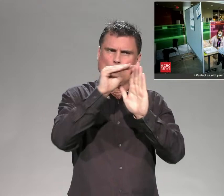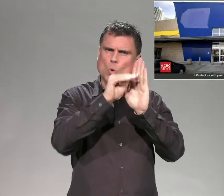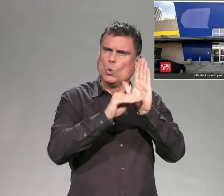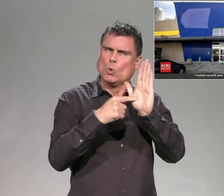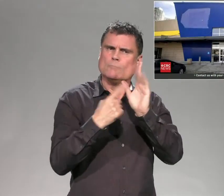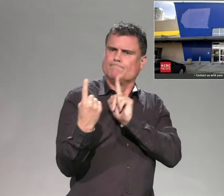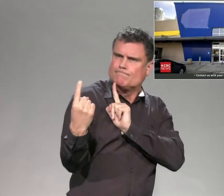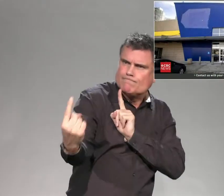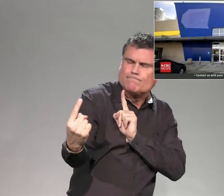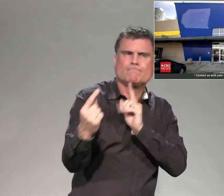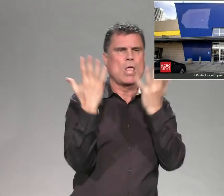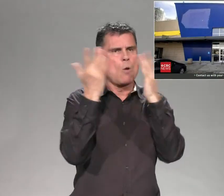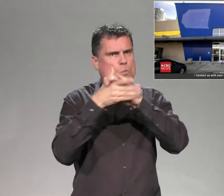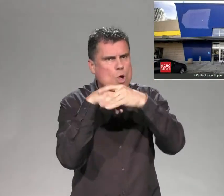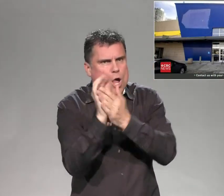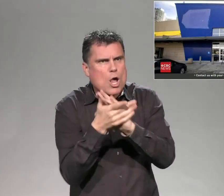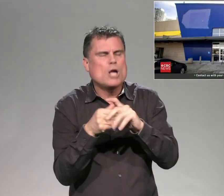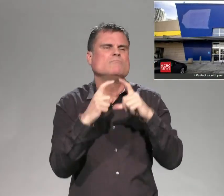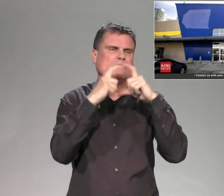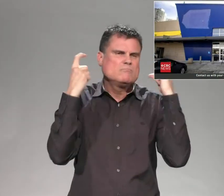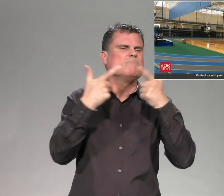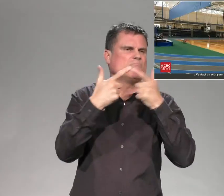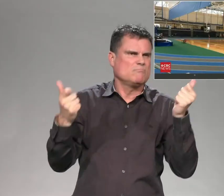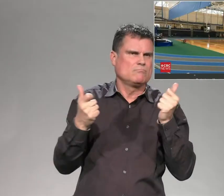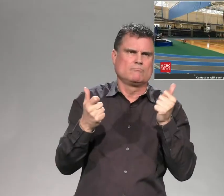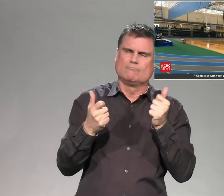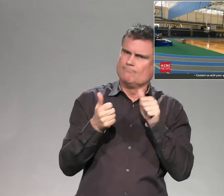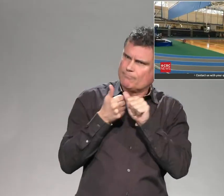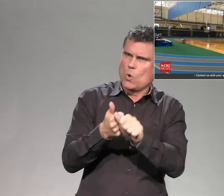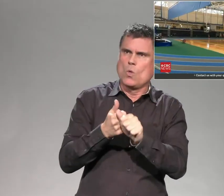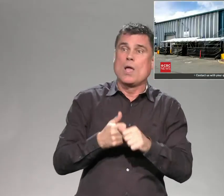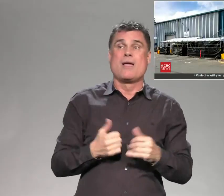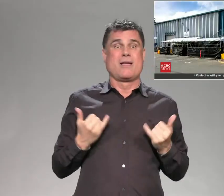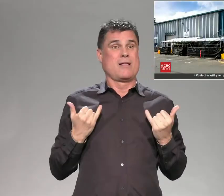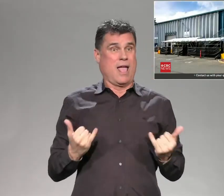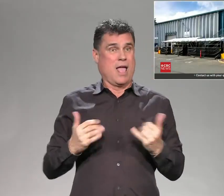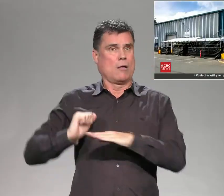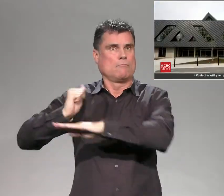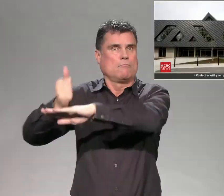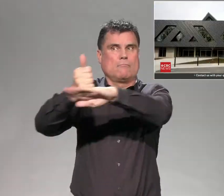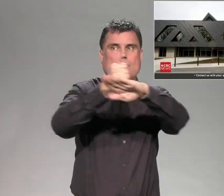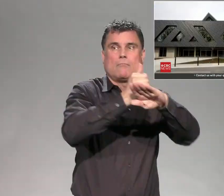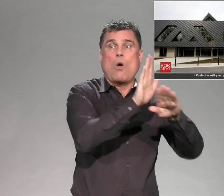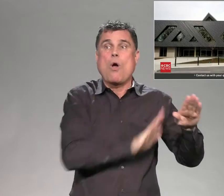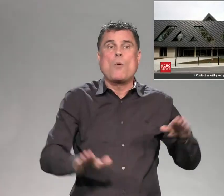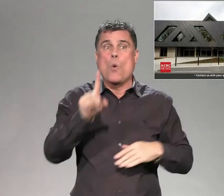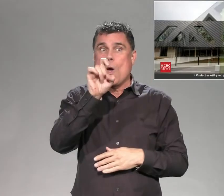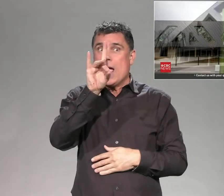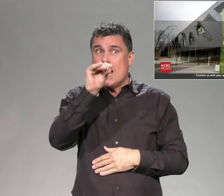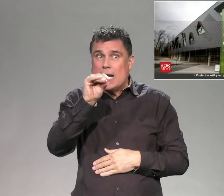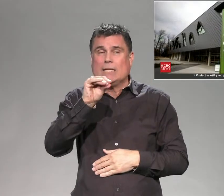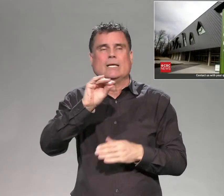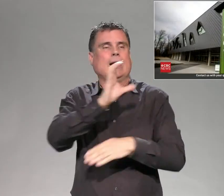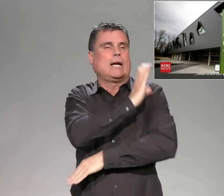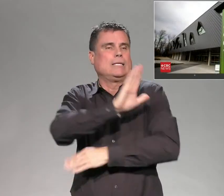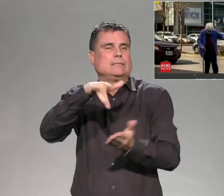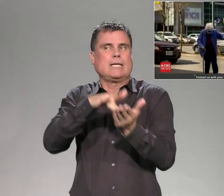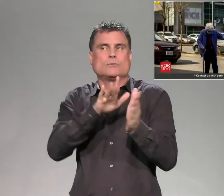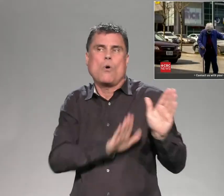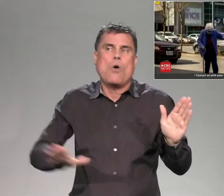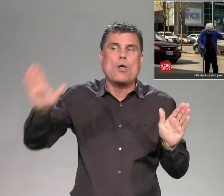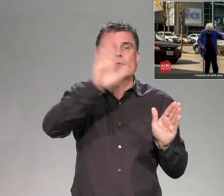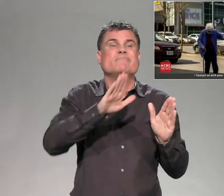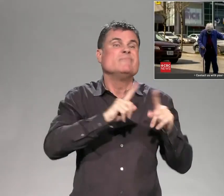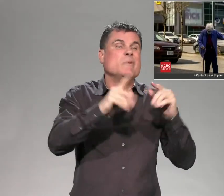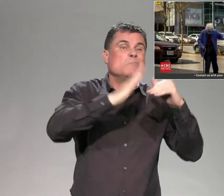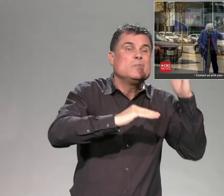setting up 180 immunization clinics in school gymnasiums, arenas, convention centers, and community halls.